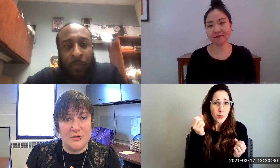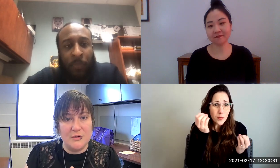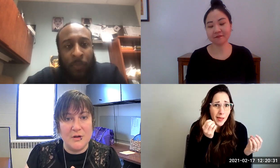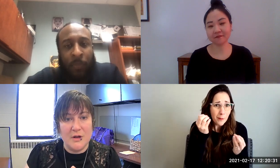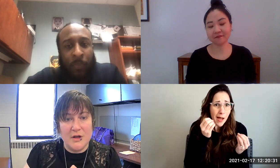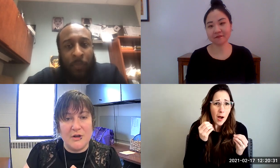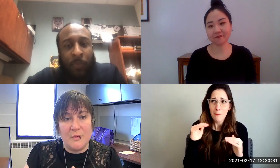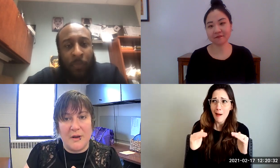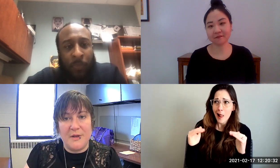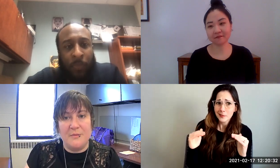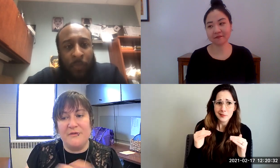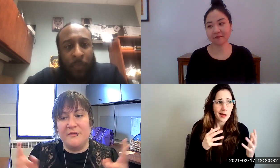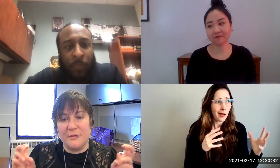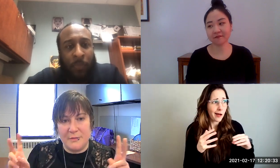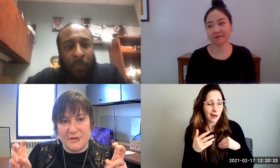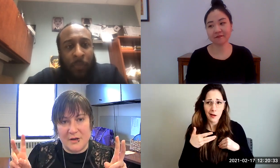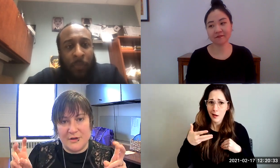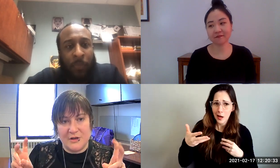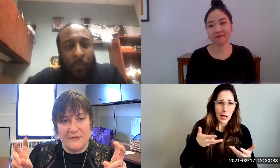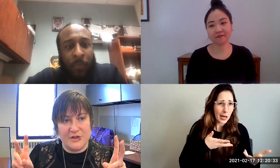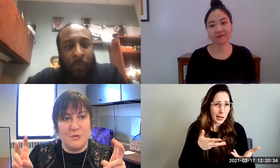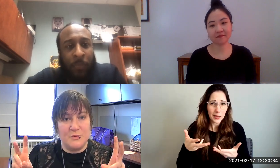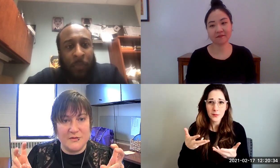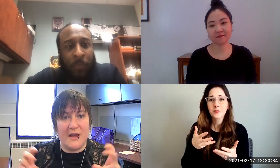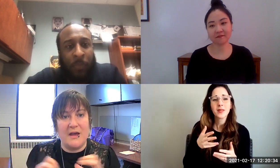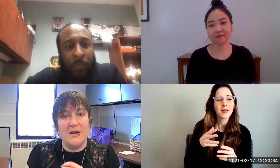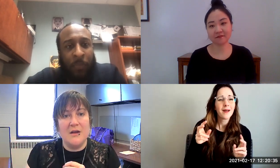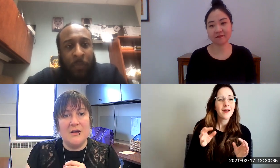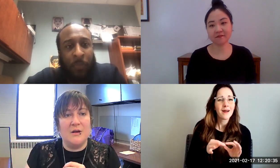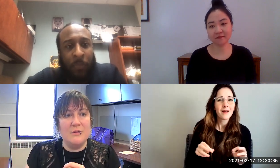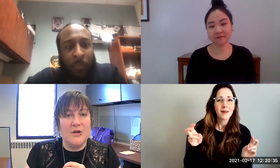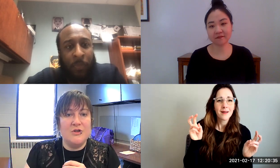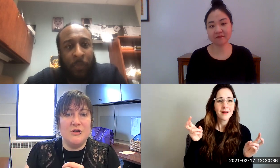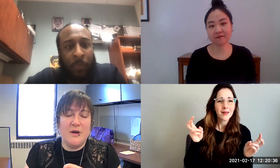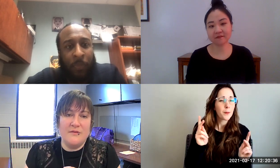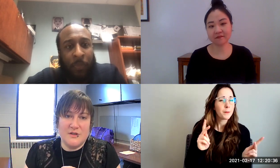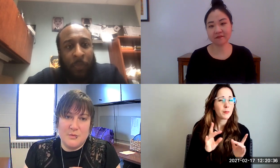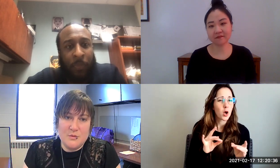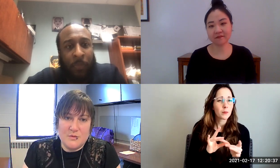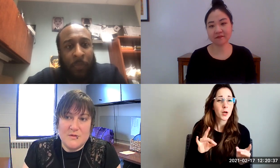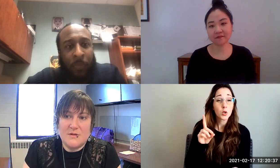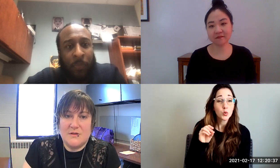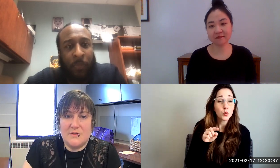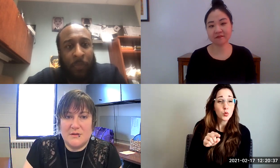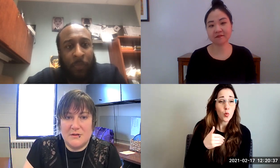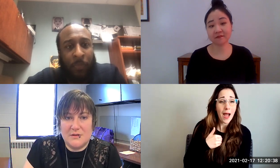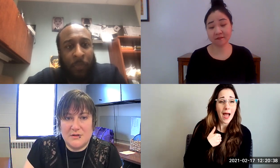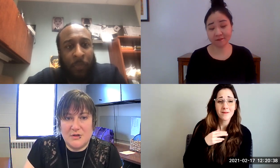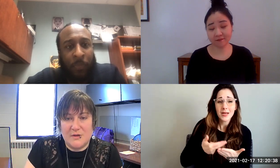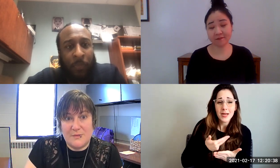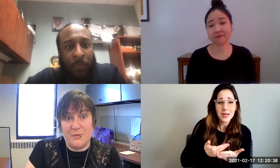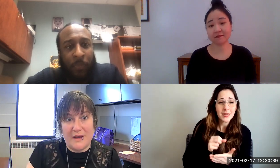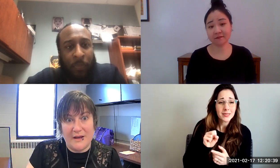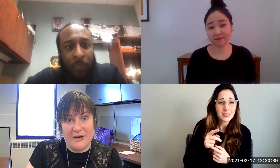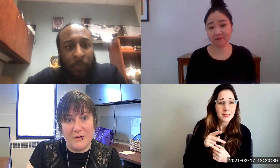how to, you know, and people, if you've heard people talk about, do you have the spoons for that? You know, do you have the spoons